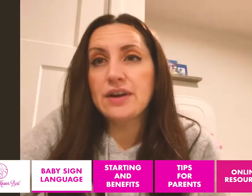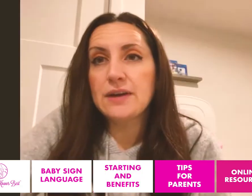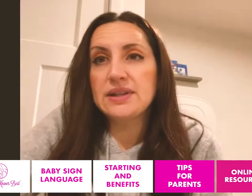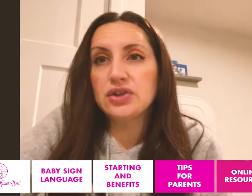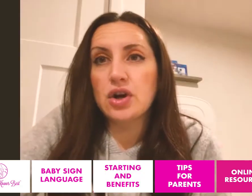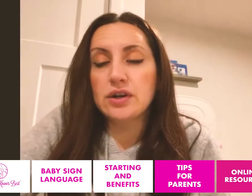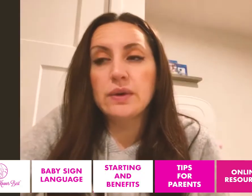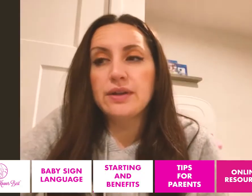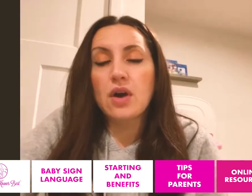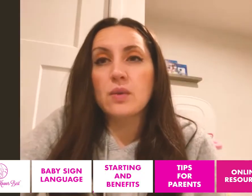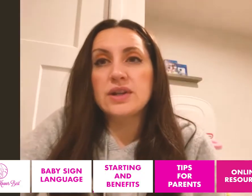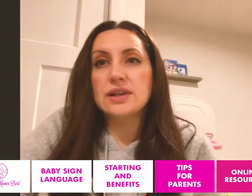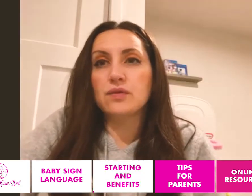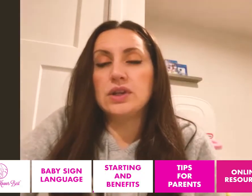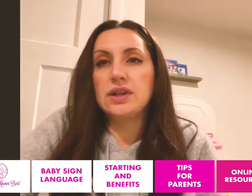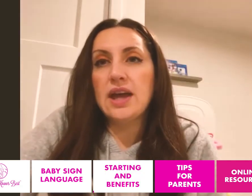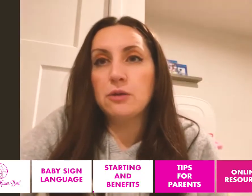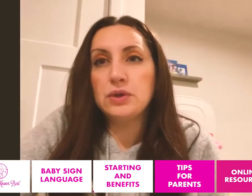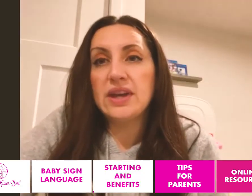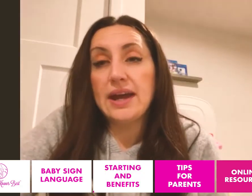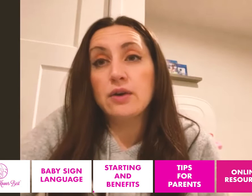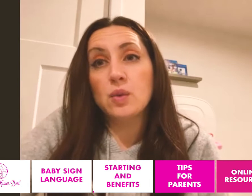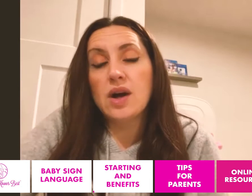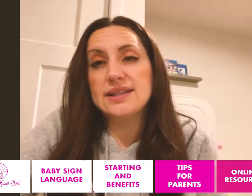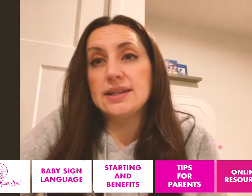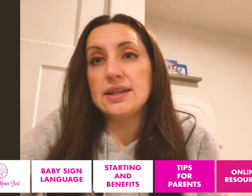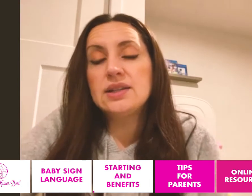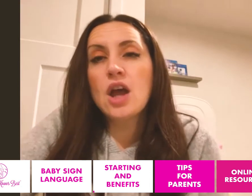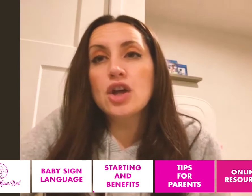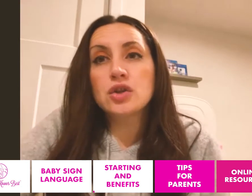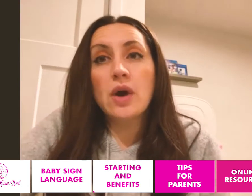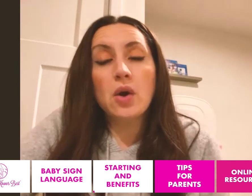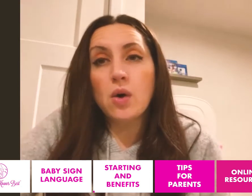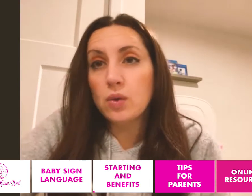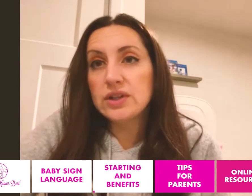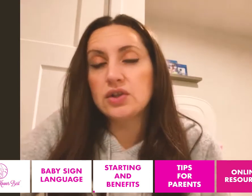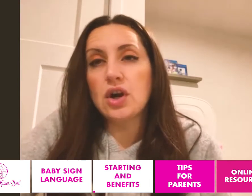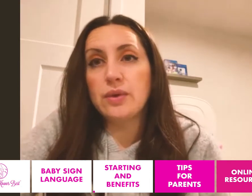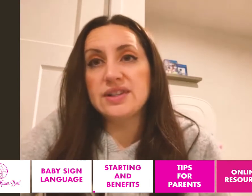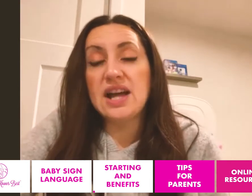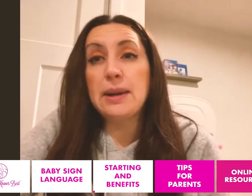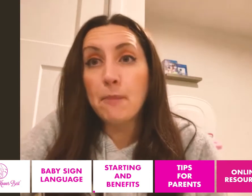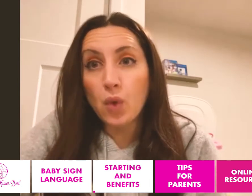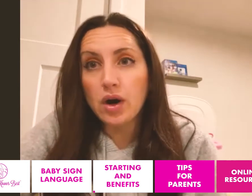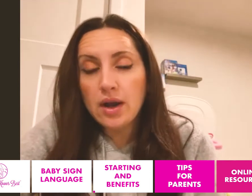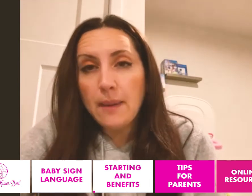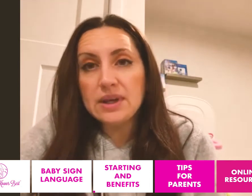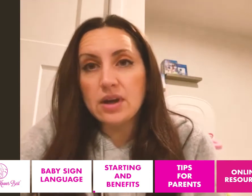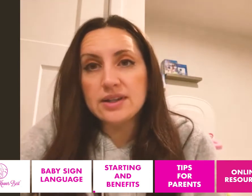recommend starting with are the ones that really help you get out your wants and needs. So I always start with the sign more, because